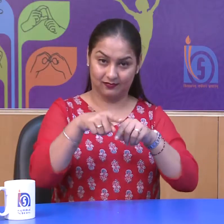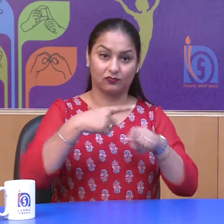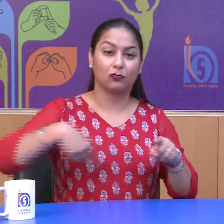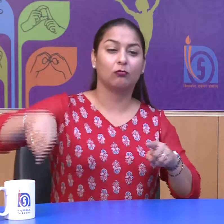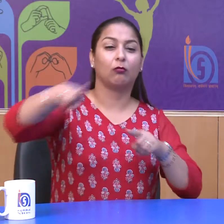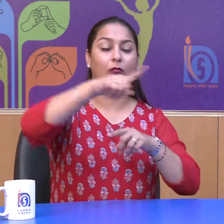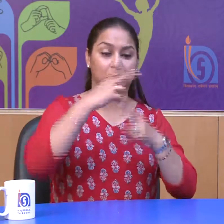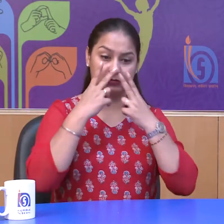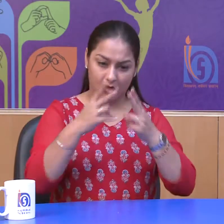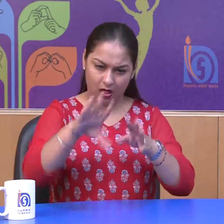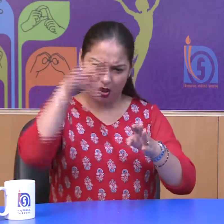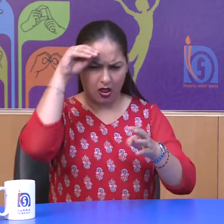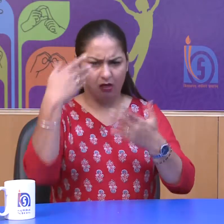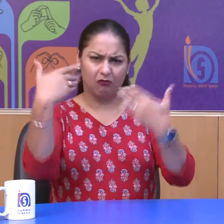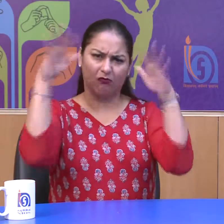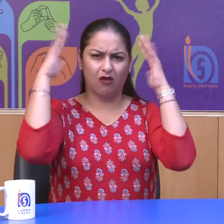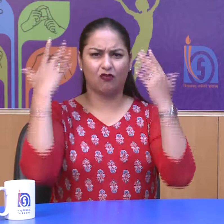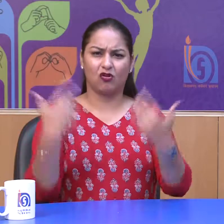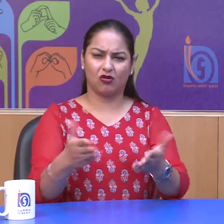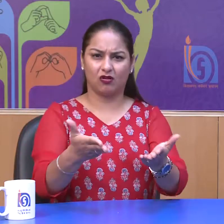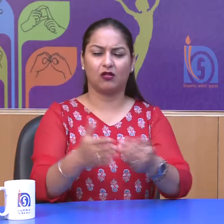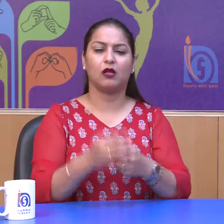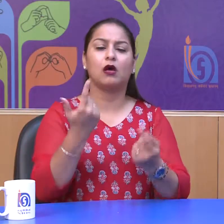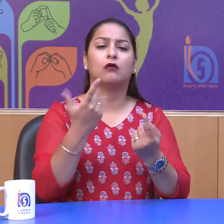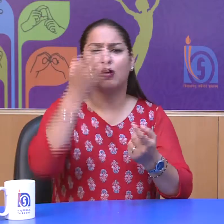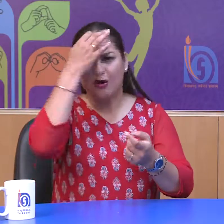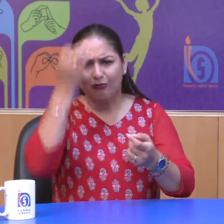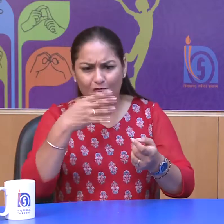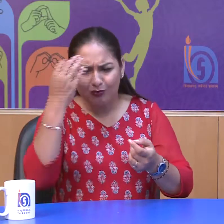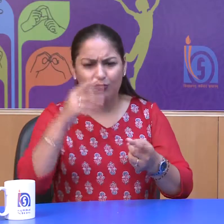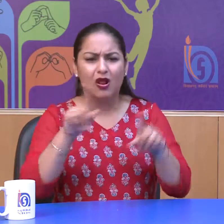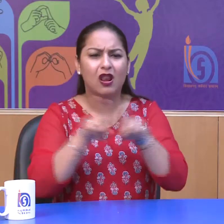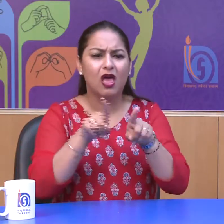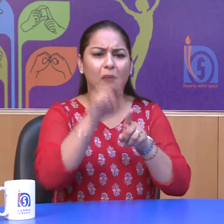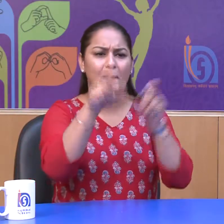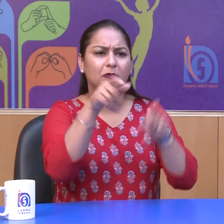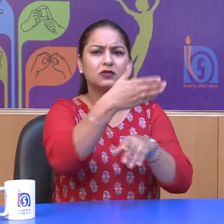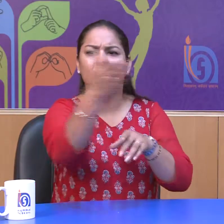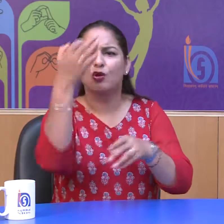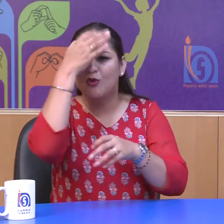familiarize them with the issues of public concern.